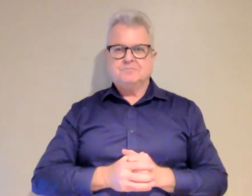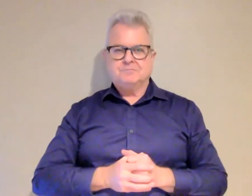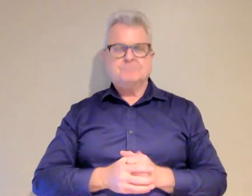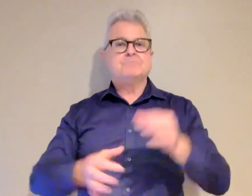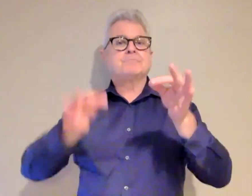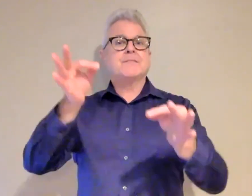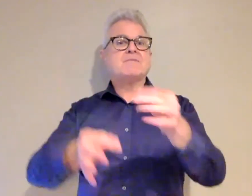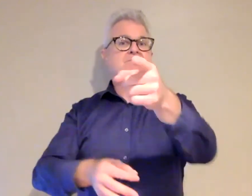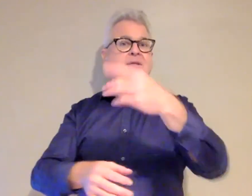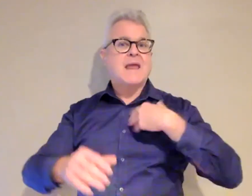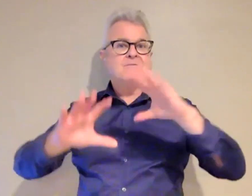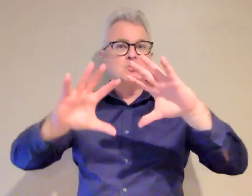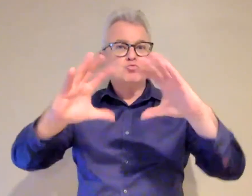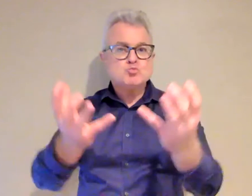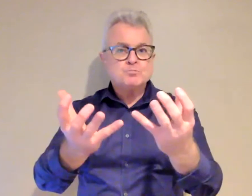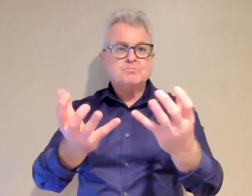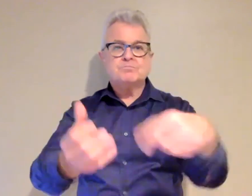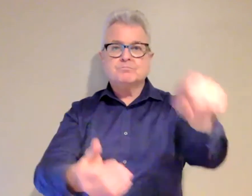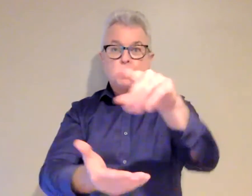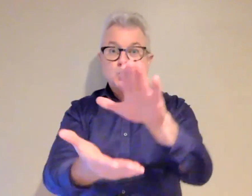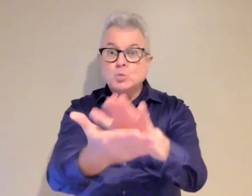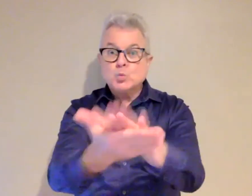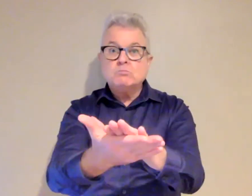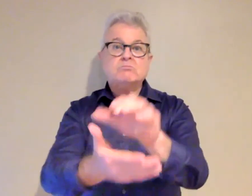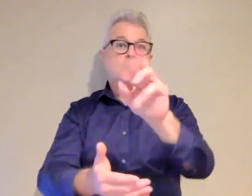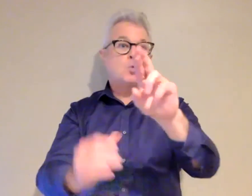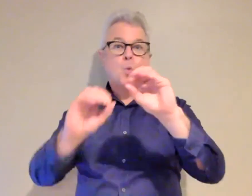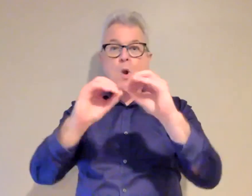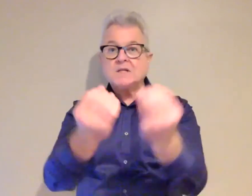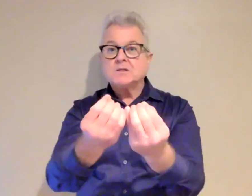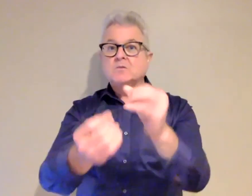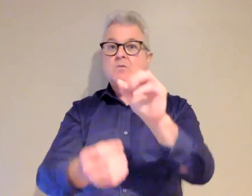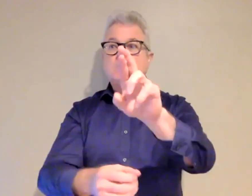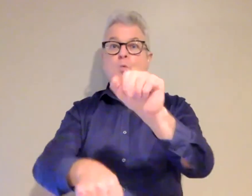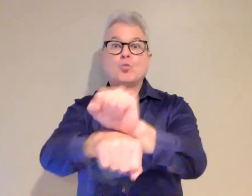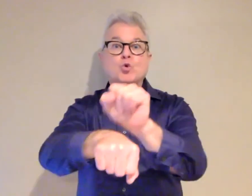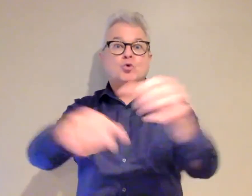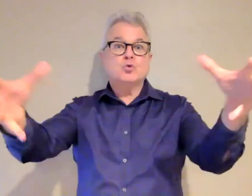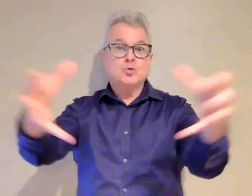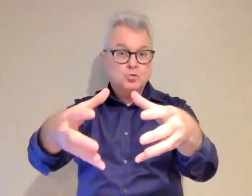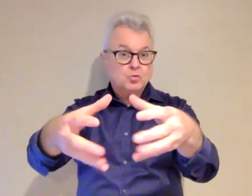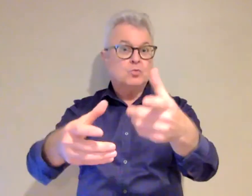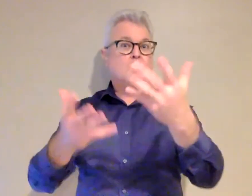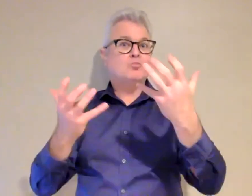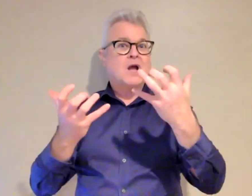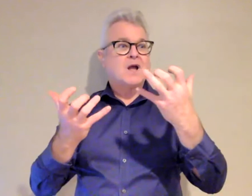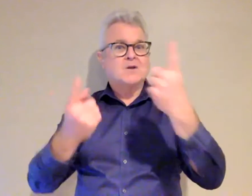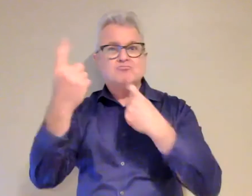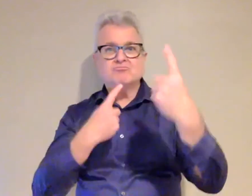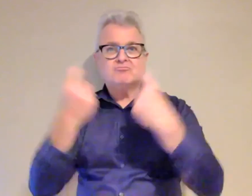Okay, that should cover the 11 points. If you have a group, you're at a school or you're at an office, and you